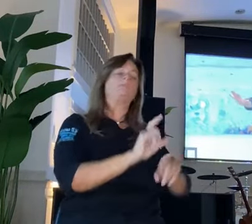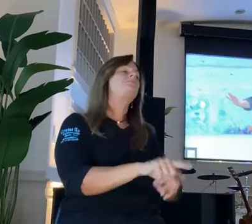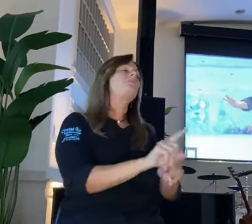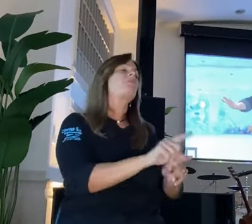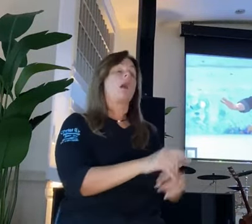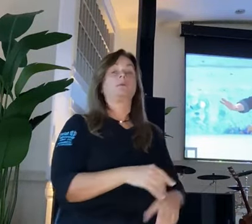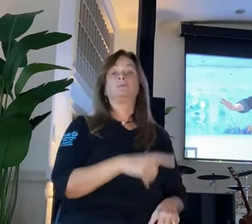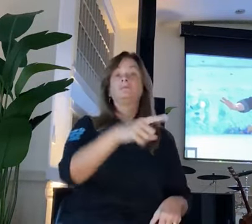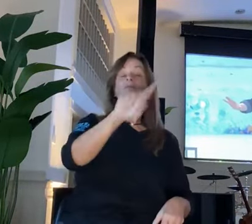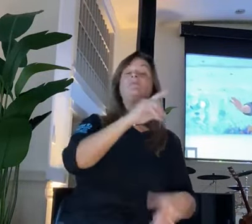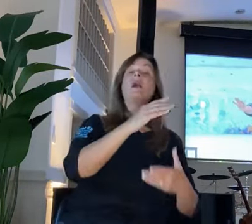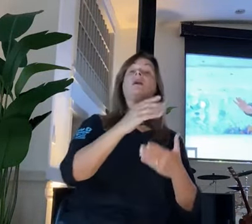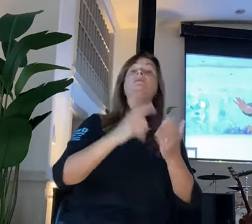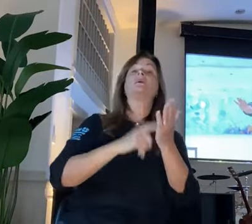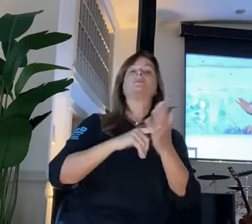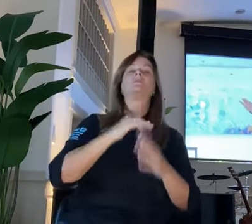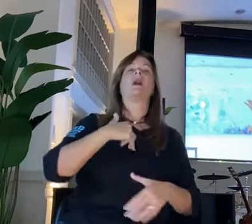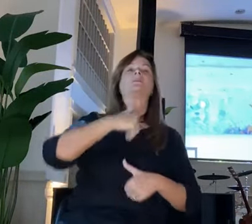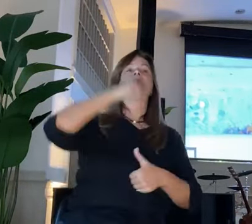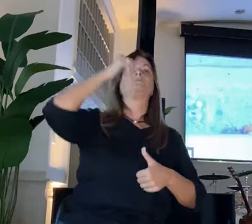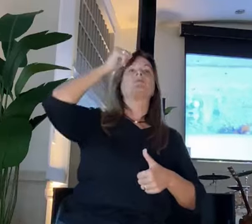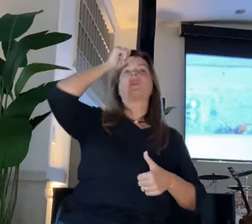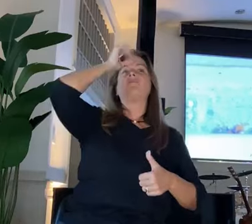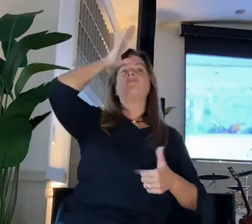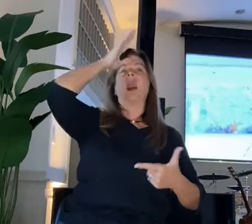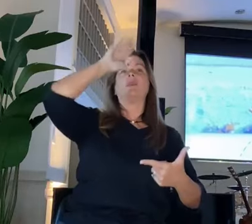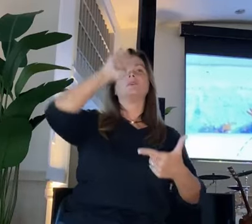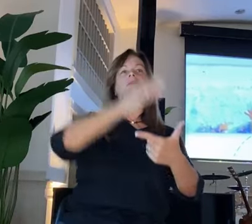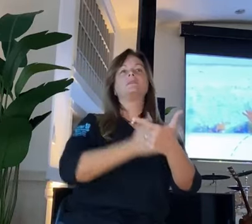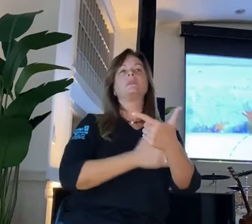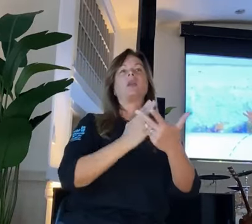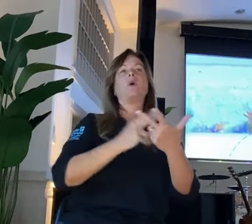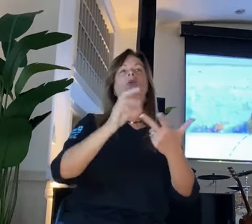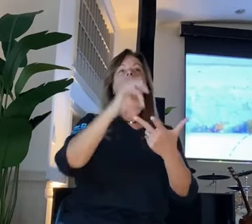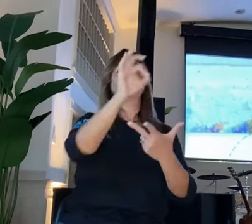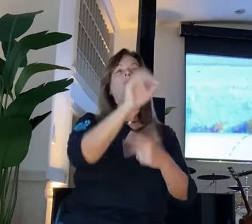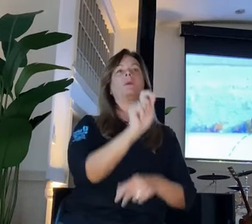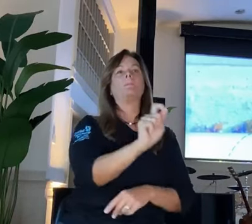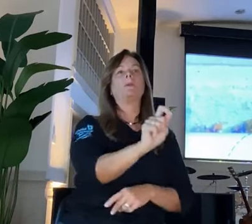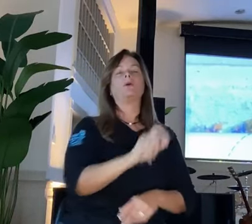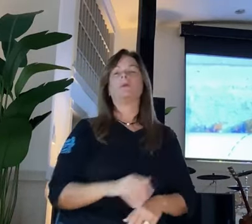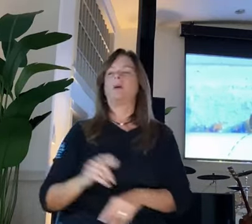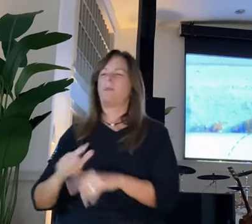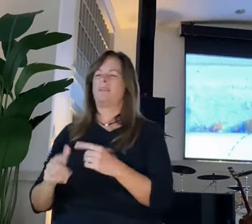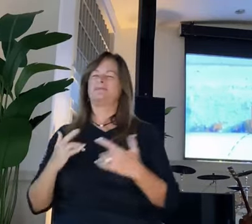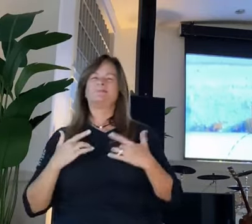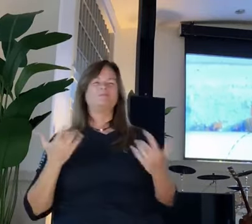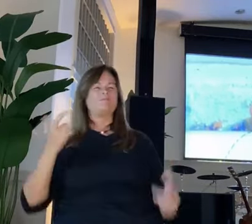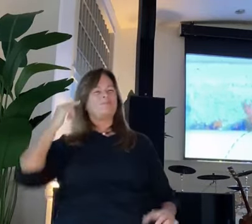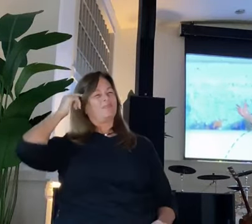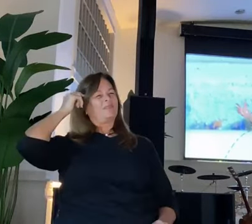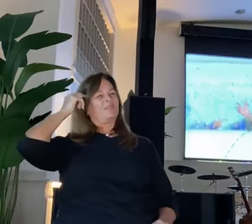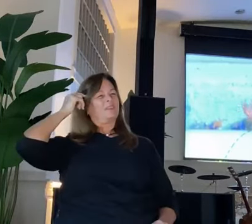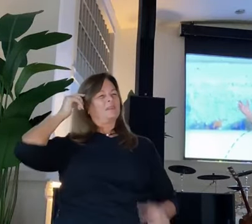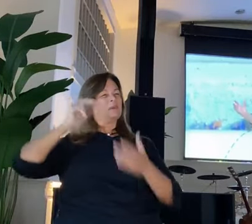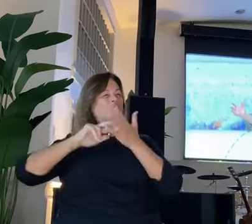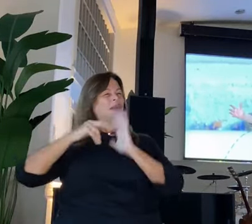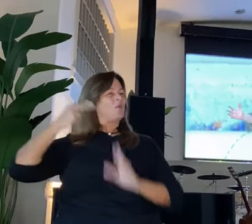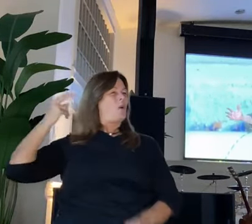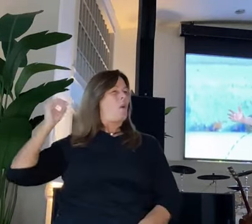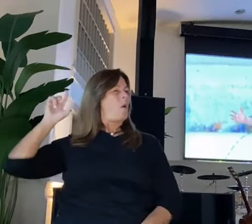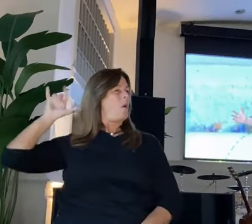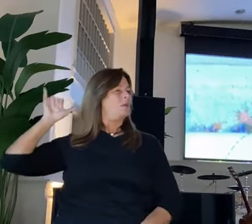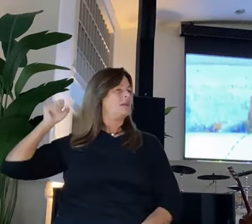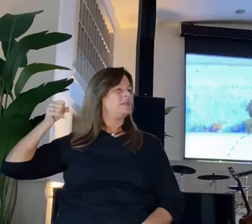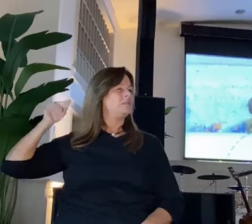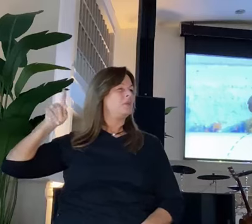So they didn't talk about it too much. They might have said, "Don't do anything with prayer." They did it with the Father, the Son, and the Holy Spirit, right? I mean, but what